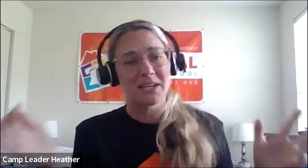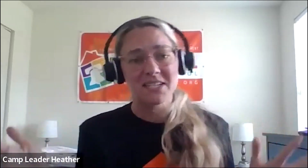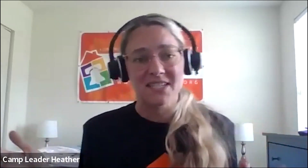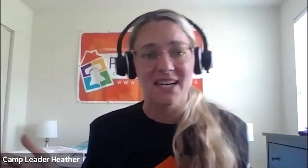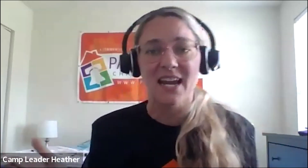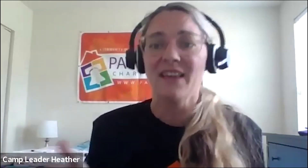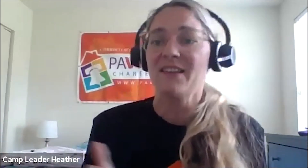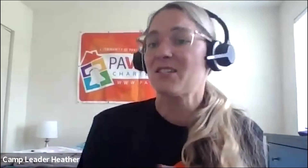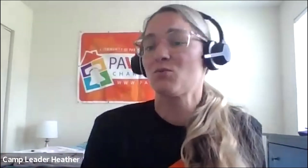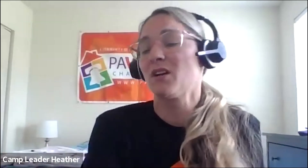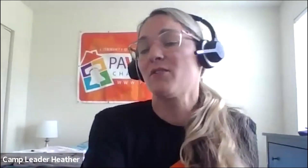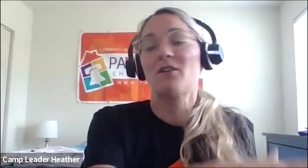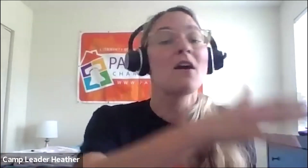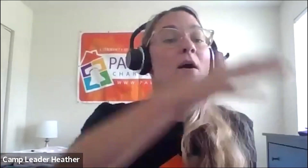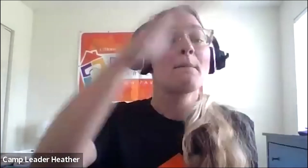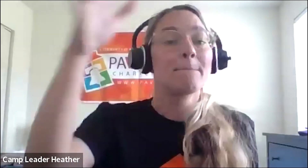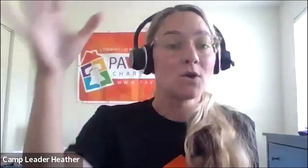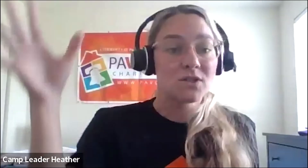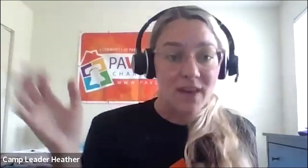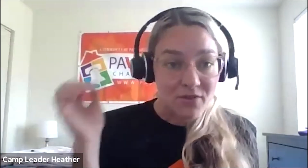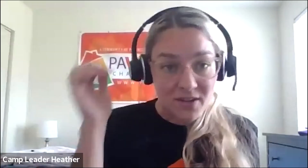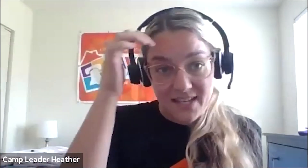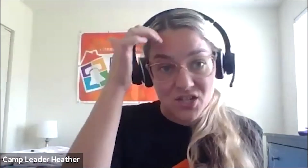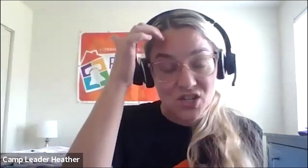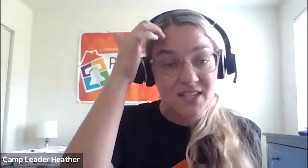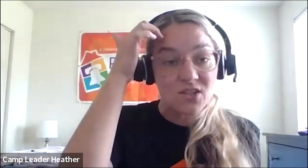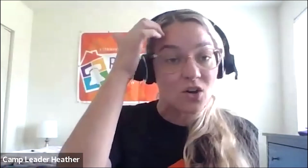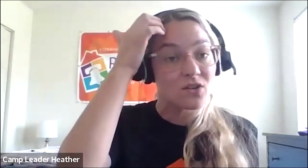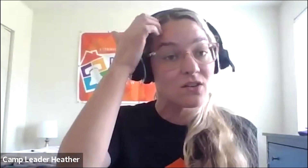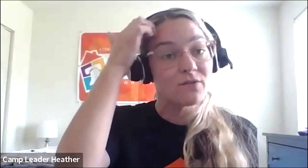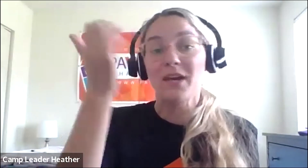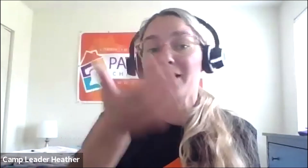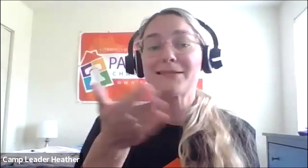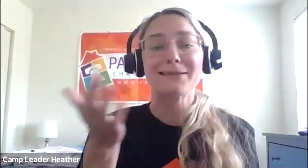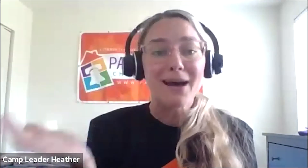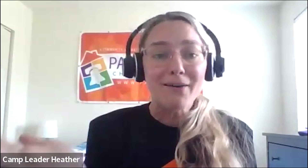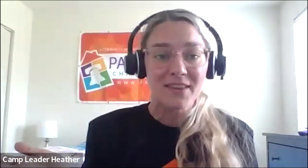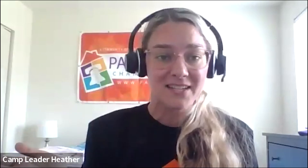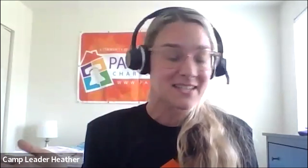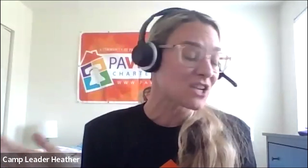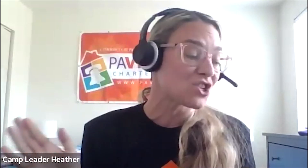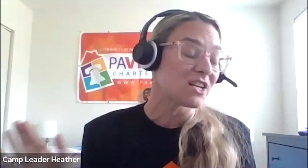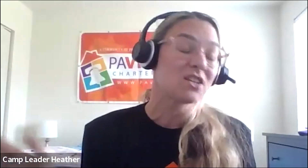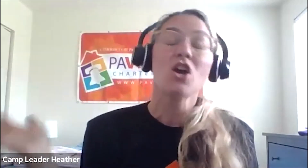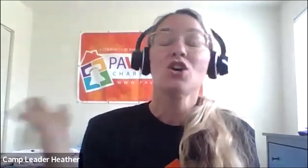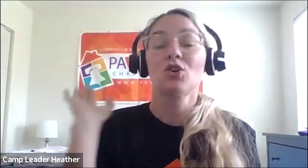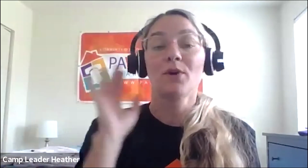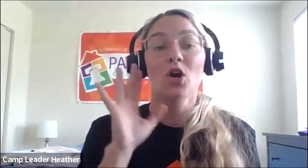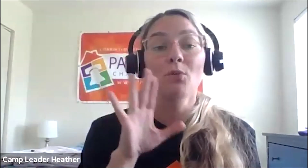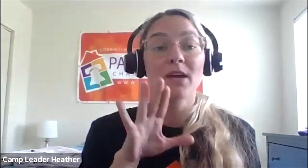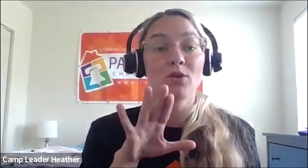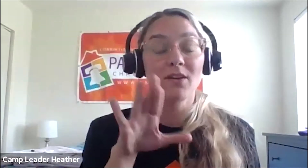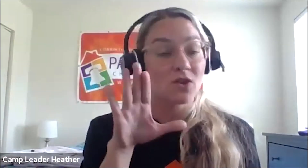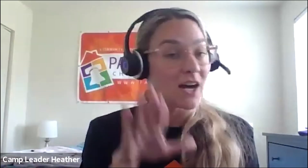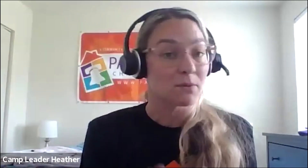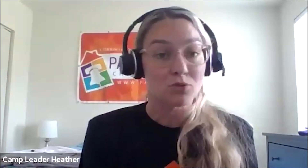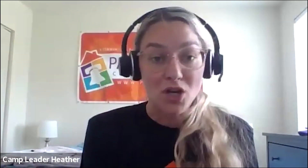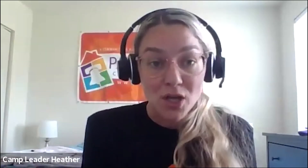us today. This is one of our most favorite sessions. All of you kids love this session. So we hope that you either got to brush up